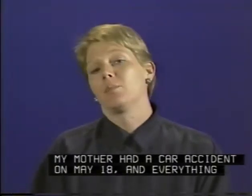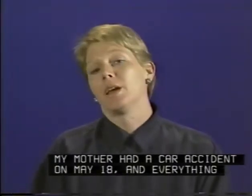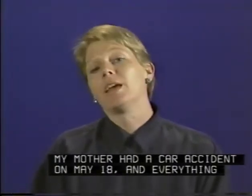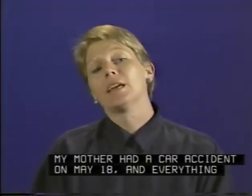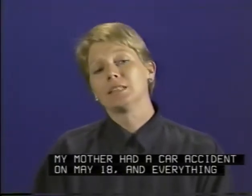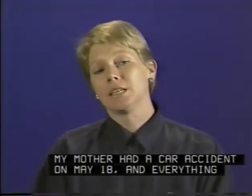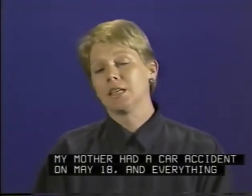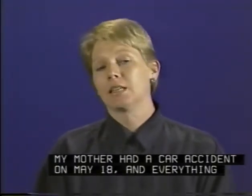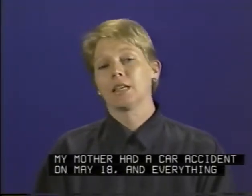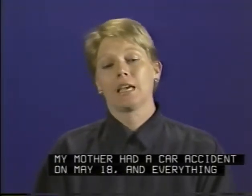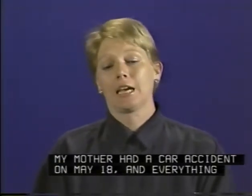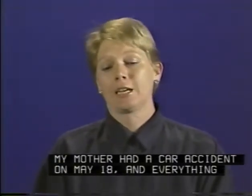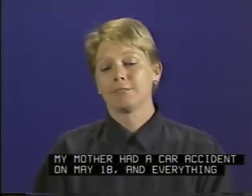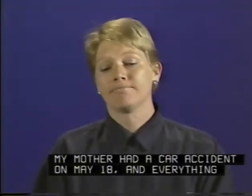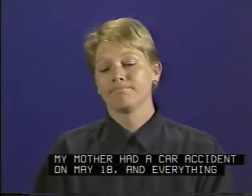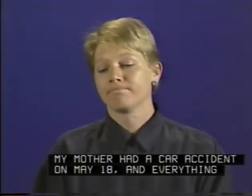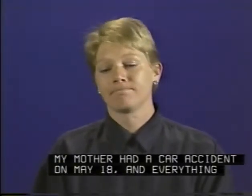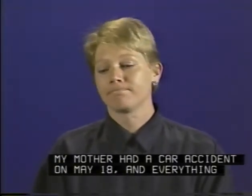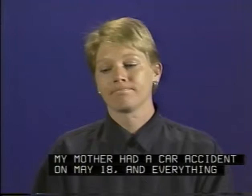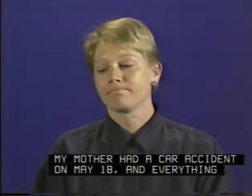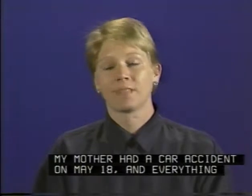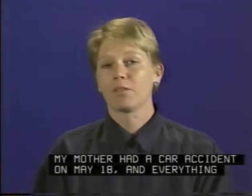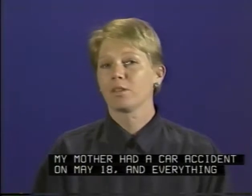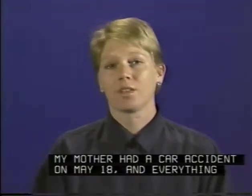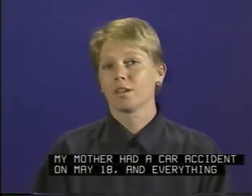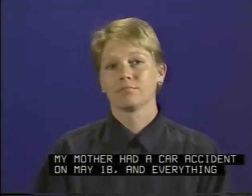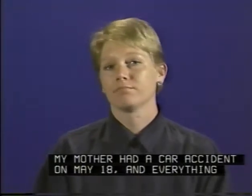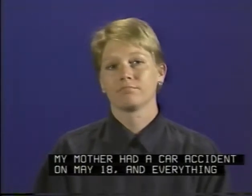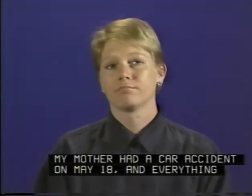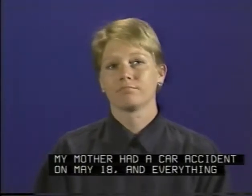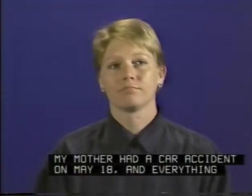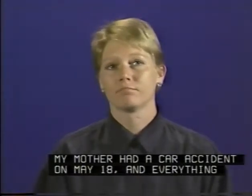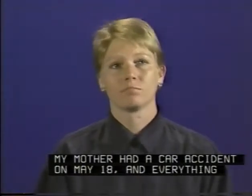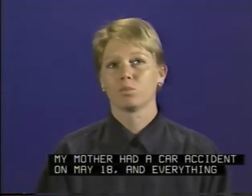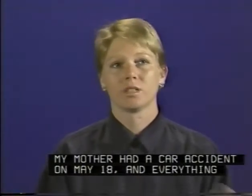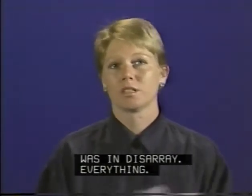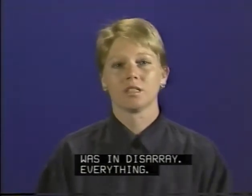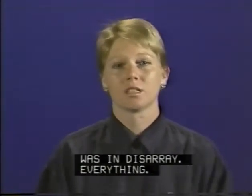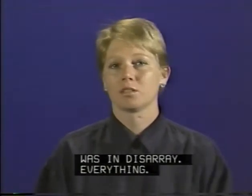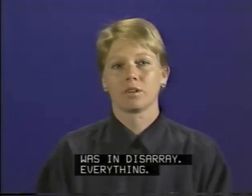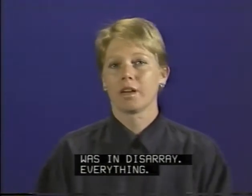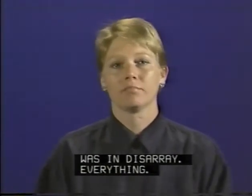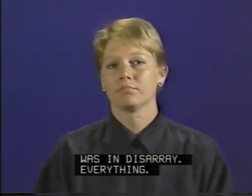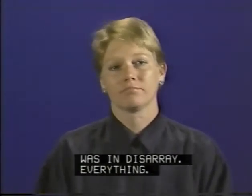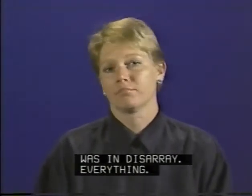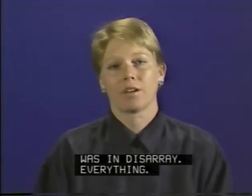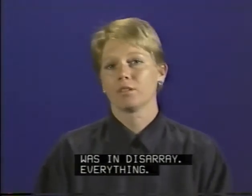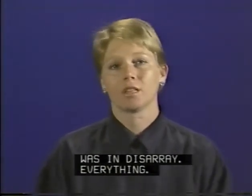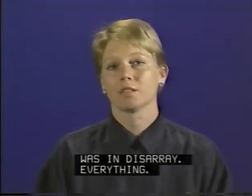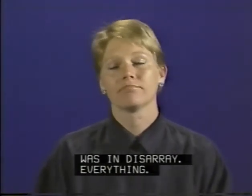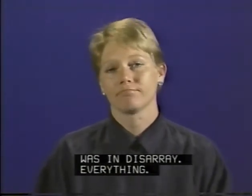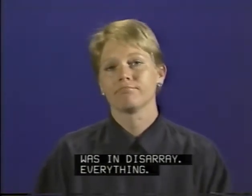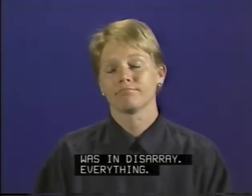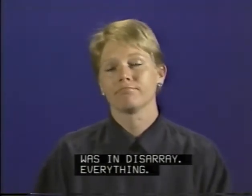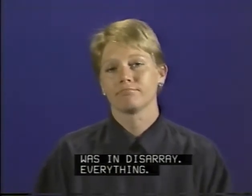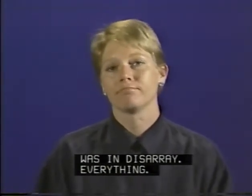May 18th, and everything was in disarray, everything.